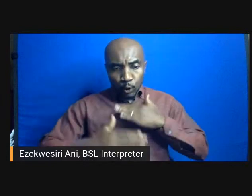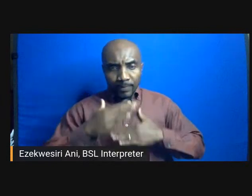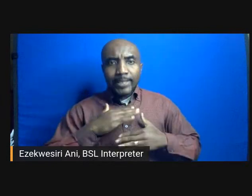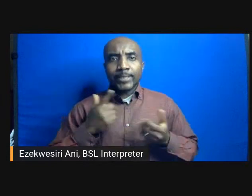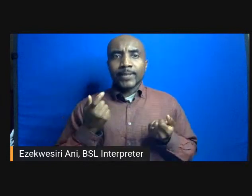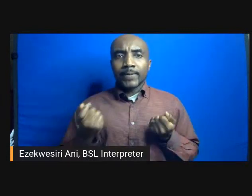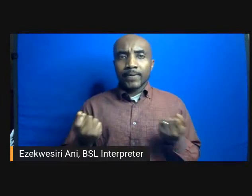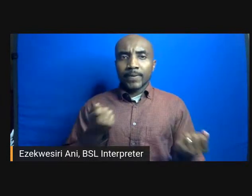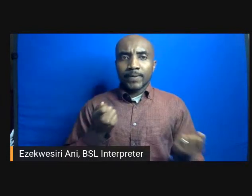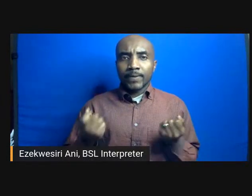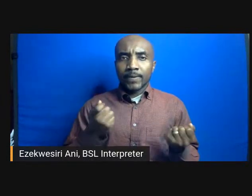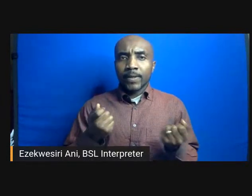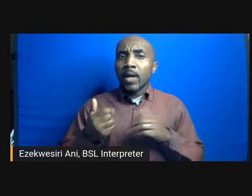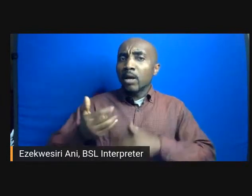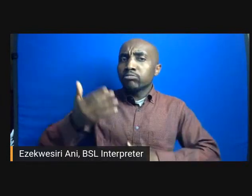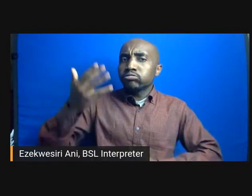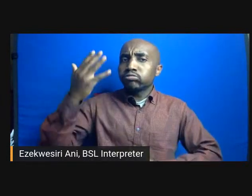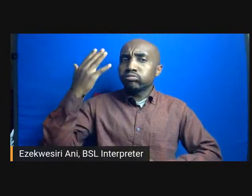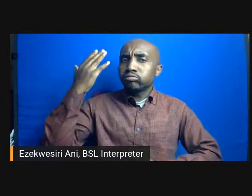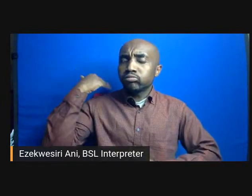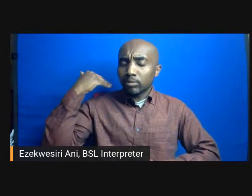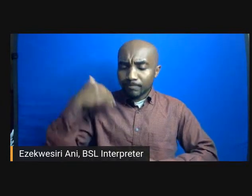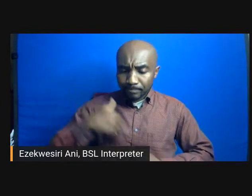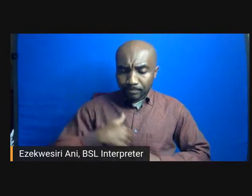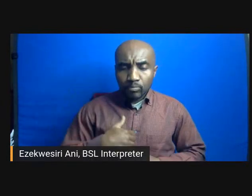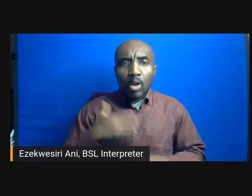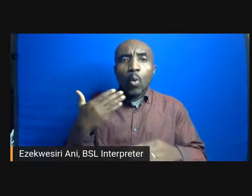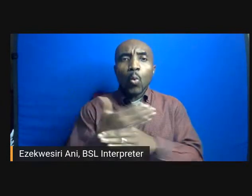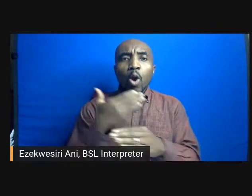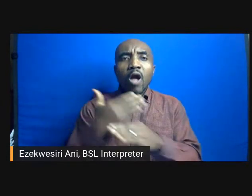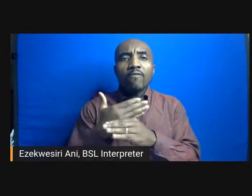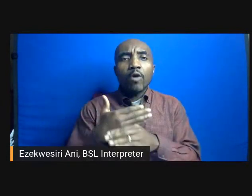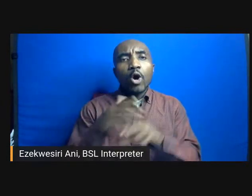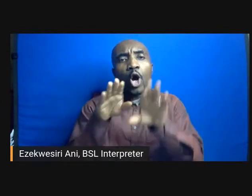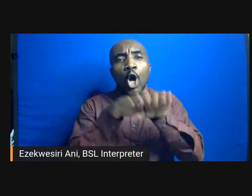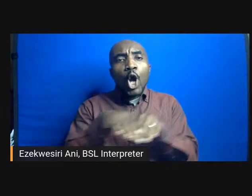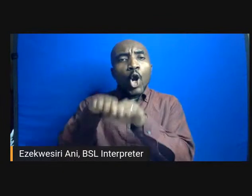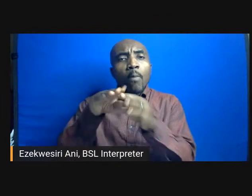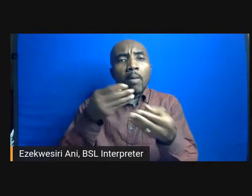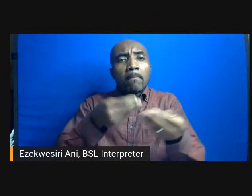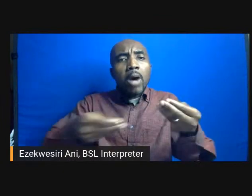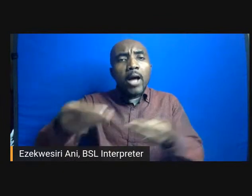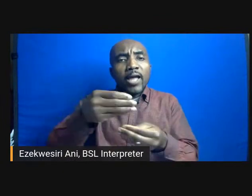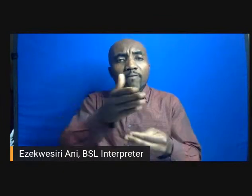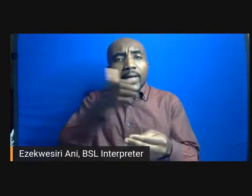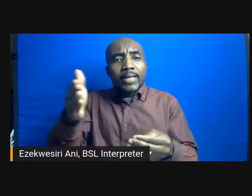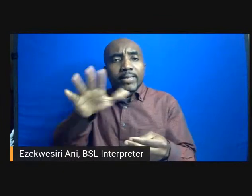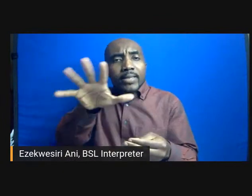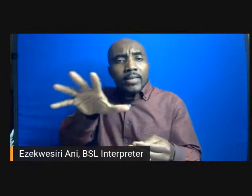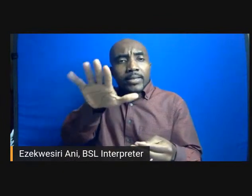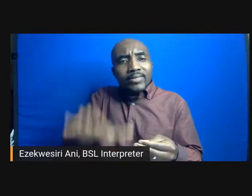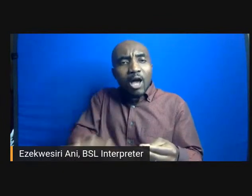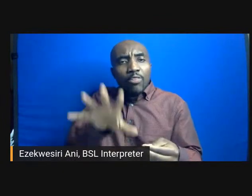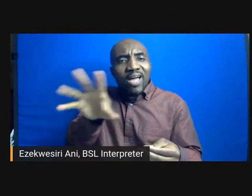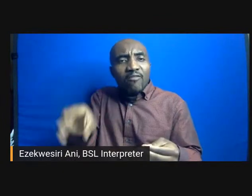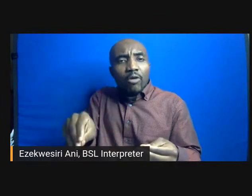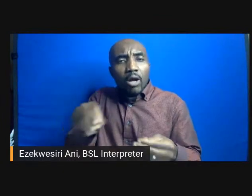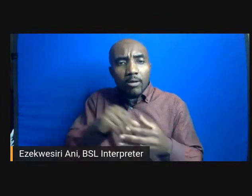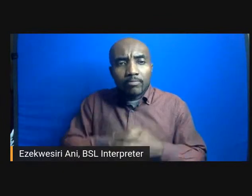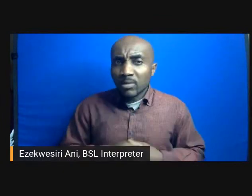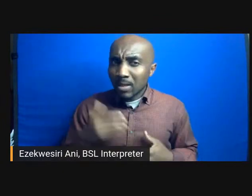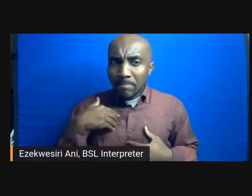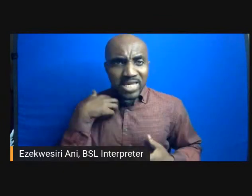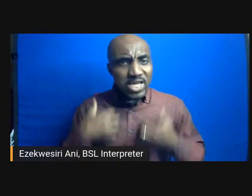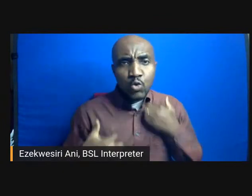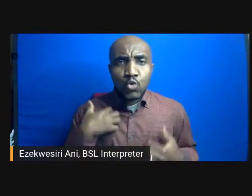Many years ago, I was working for the Common Market for Eastern and Southern Africa. A young graduate, I was full